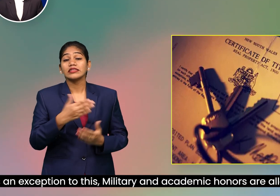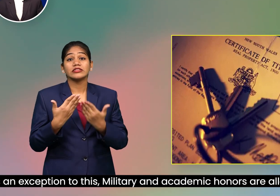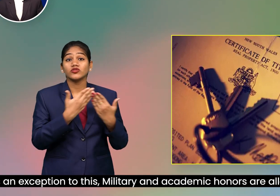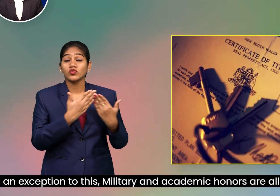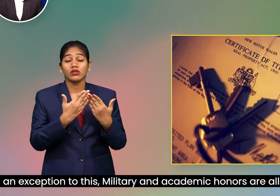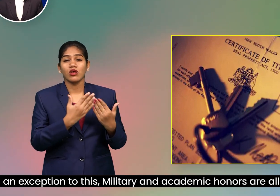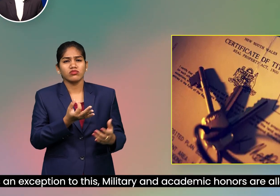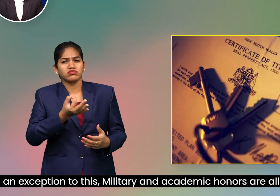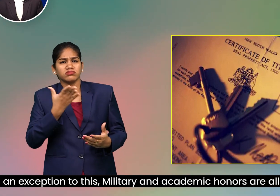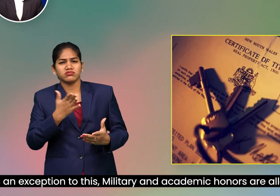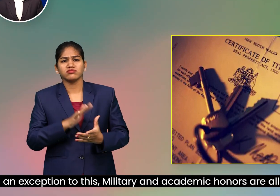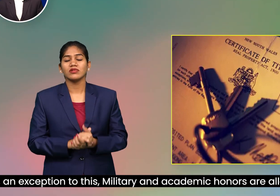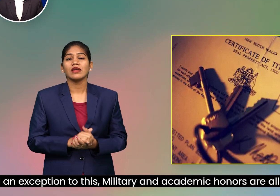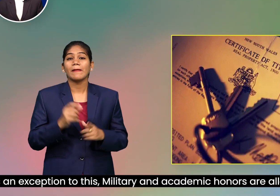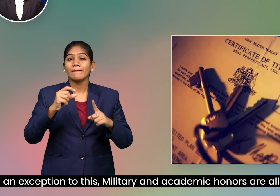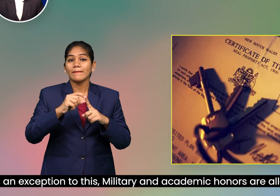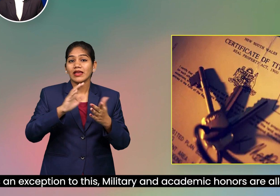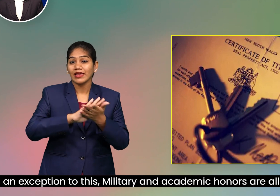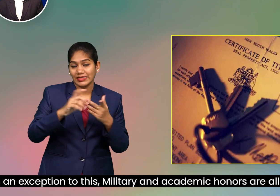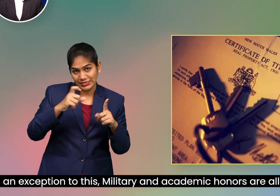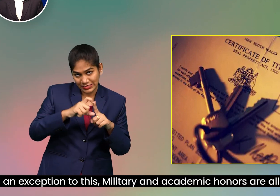not foreign titles.